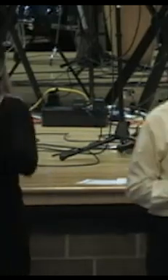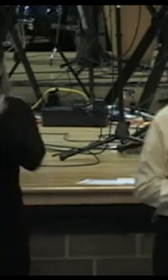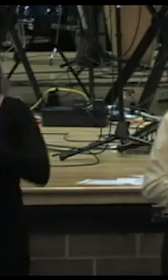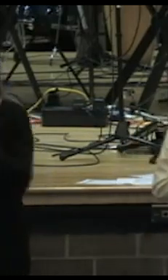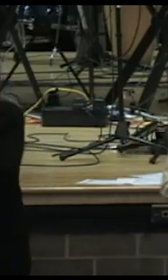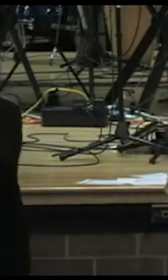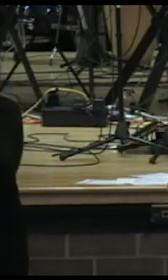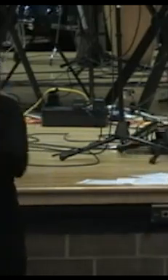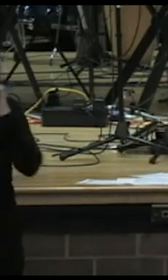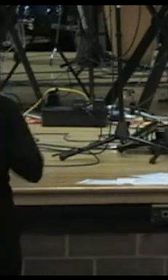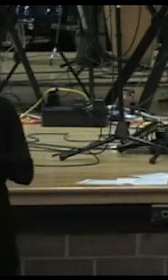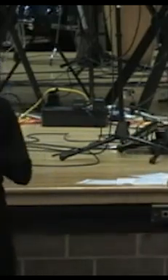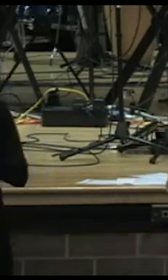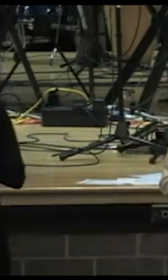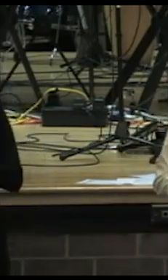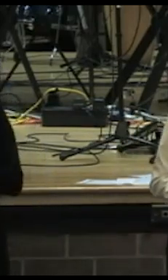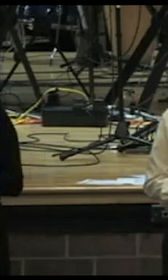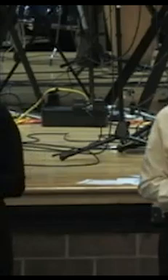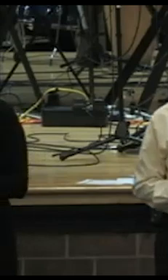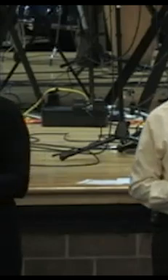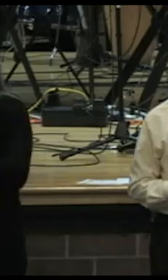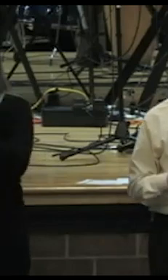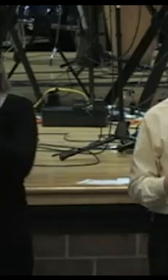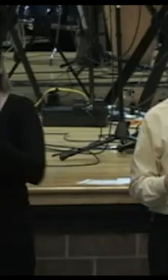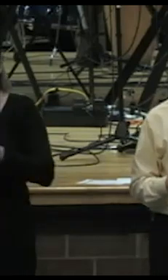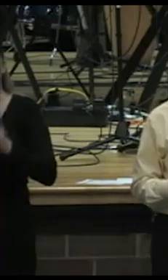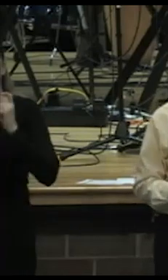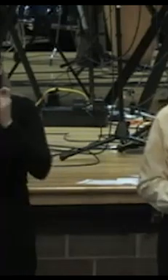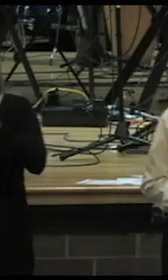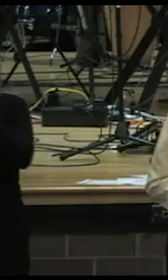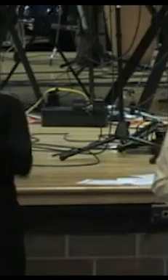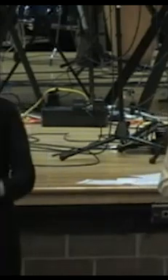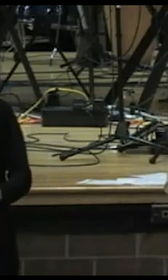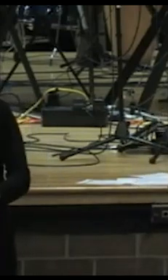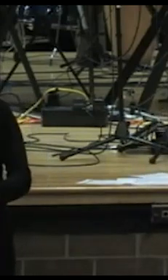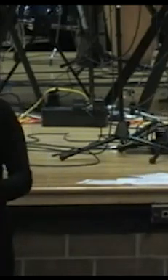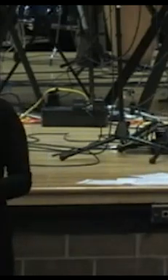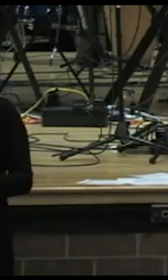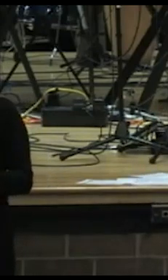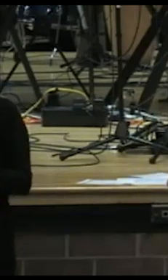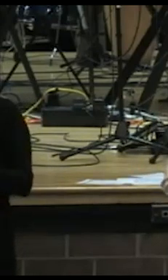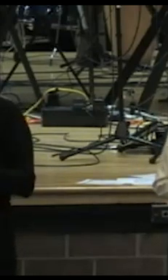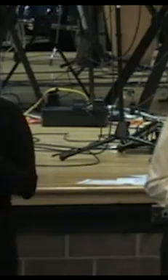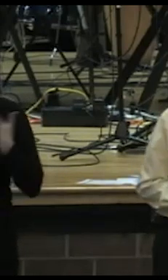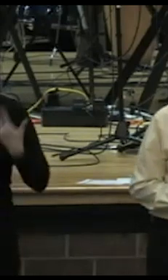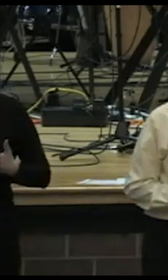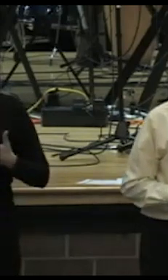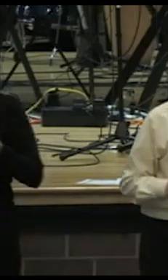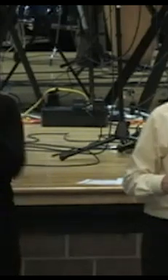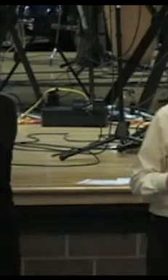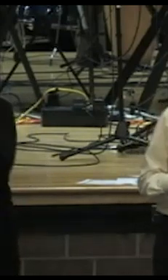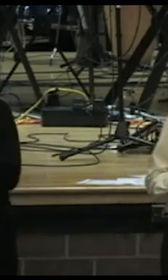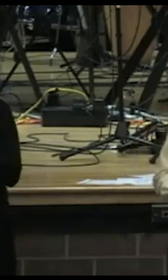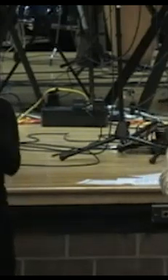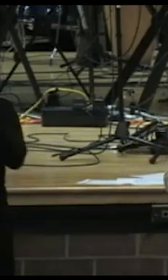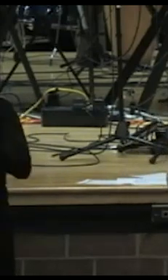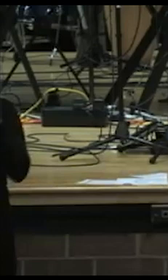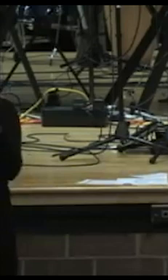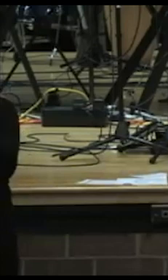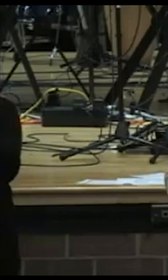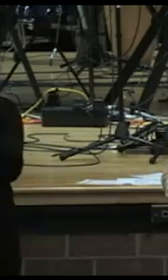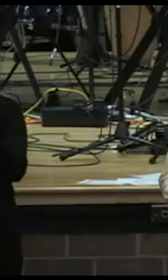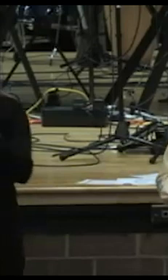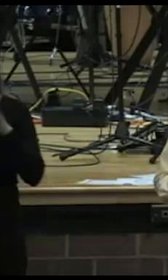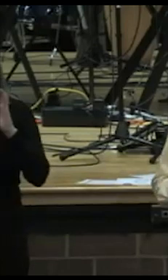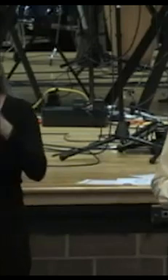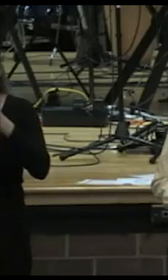small group and the people in them. That God would give the leaders a pastor's heart for their people in their cell. That these care groups